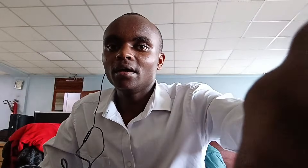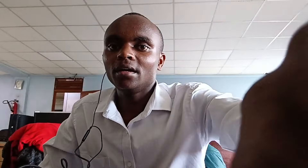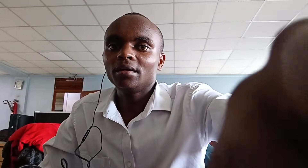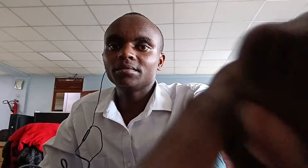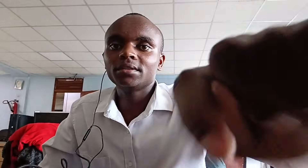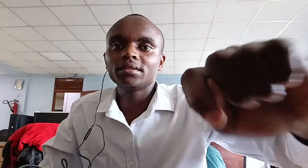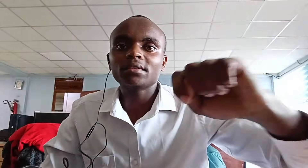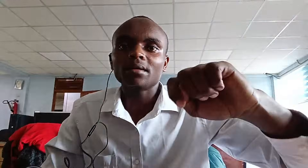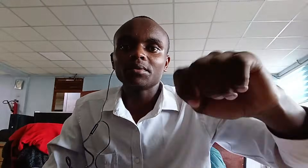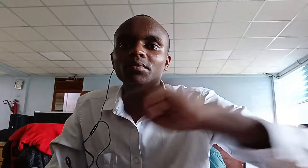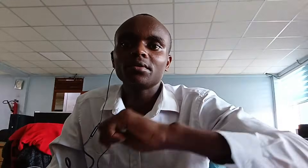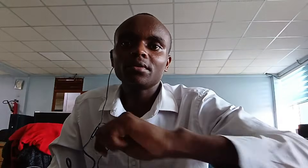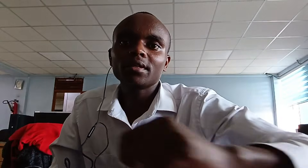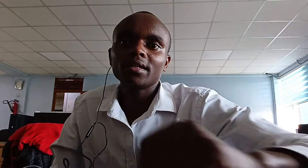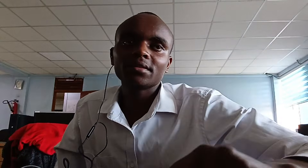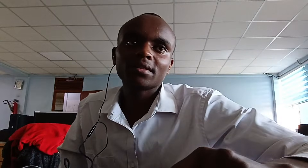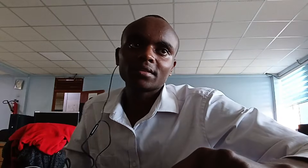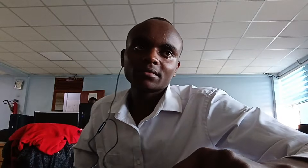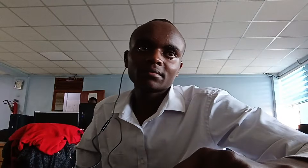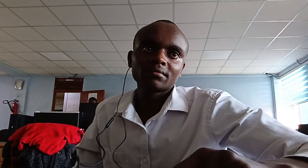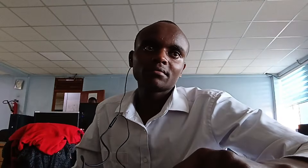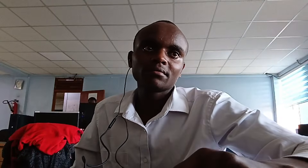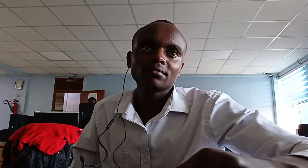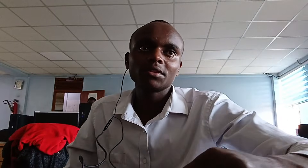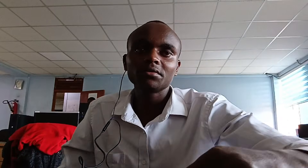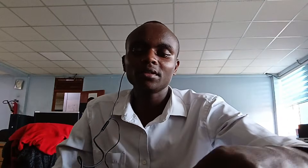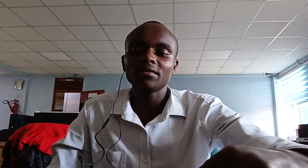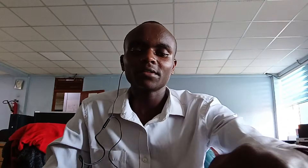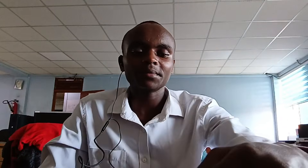you seeing some people here saying nuclear family.